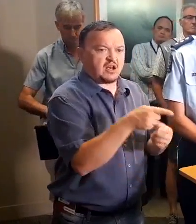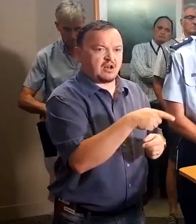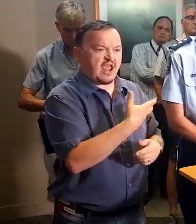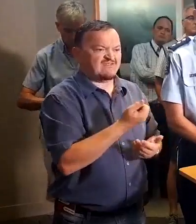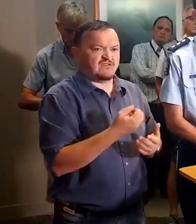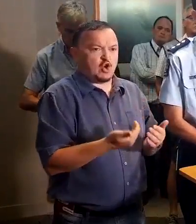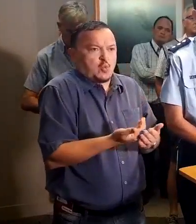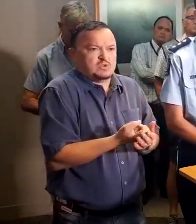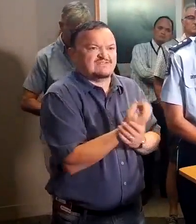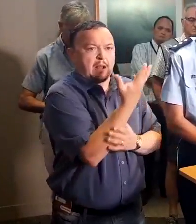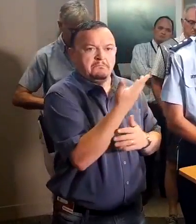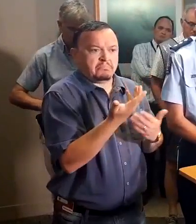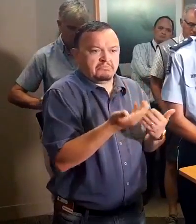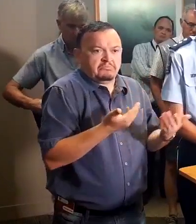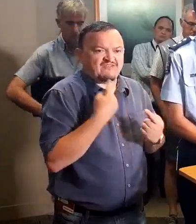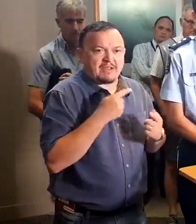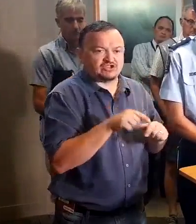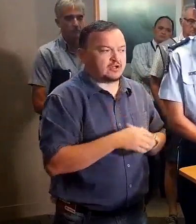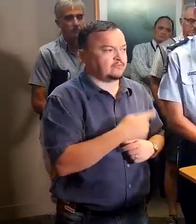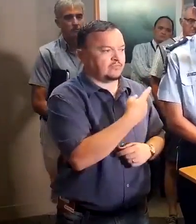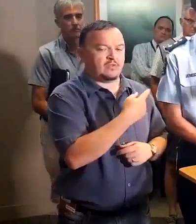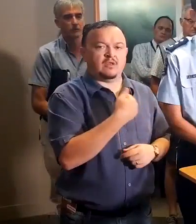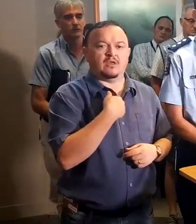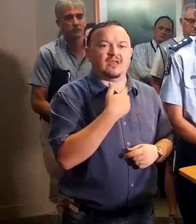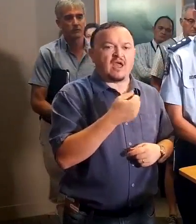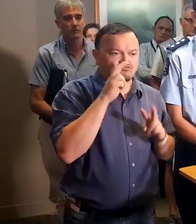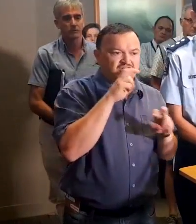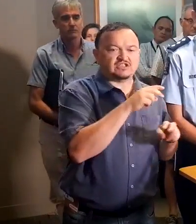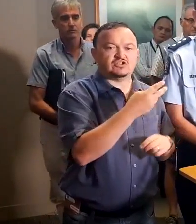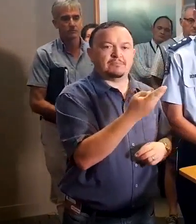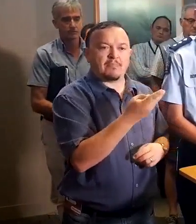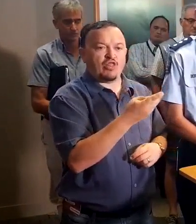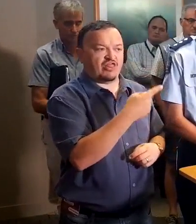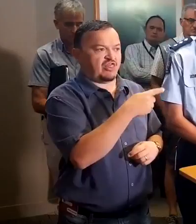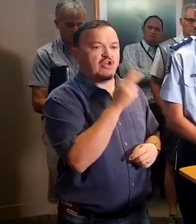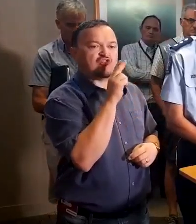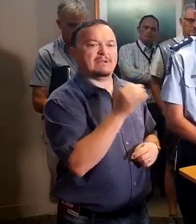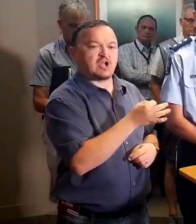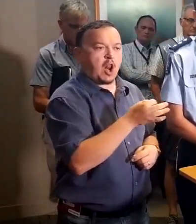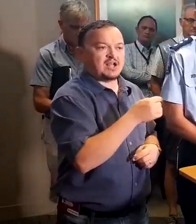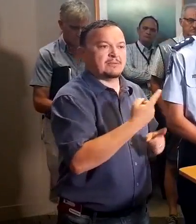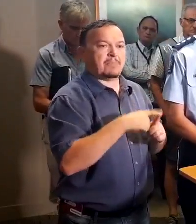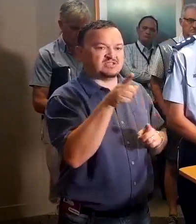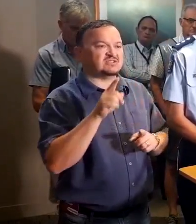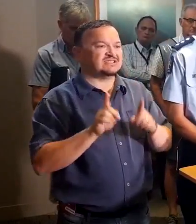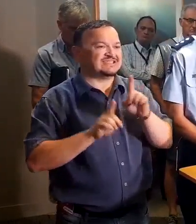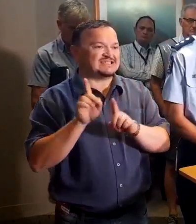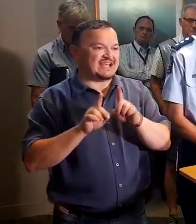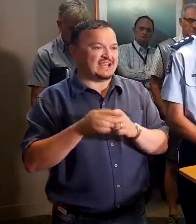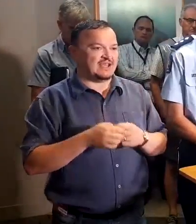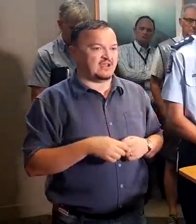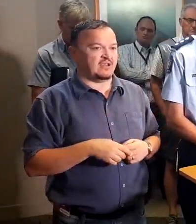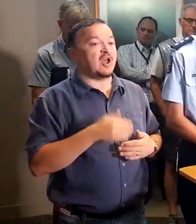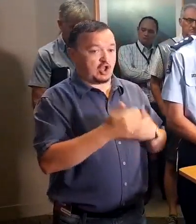The investigation into the two fires, one on Rabbit Island and one further here into the city, are currently ongoing. We have staff actively following